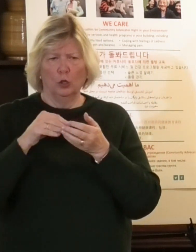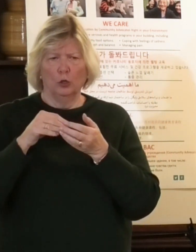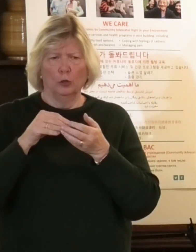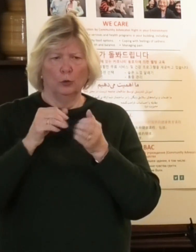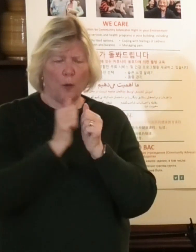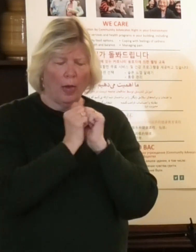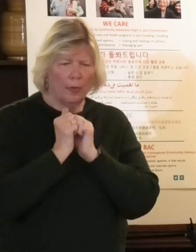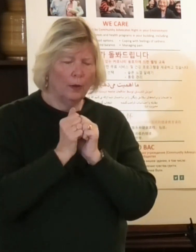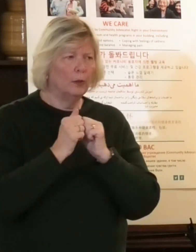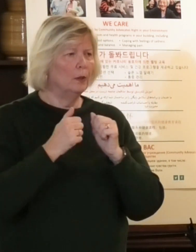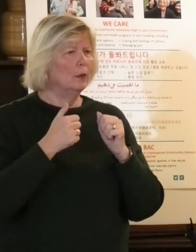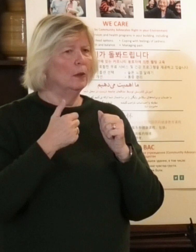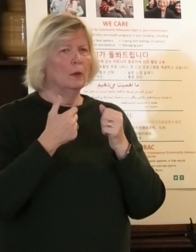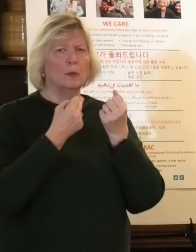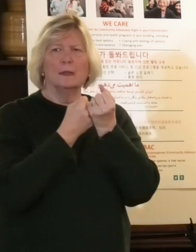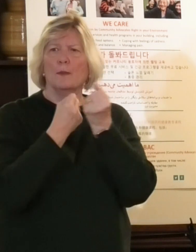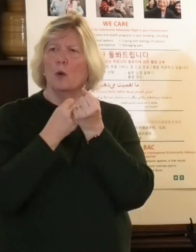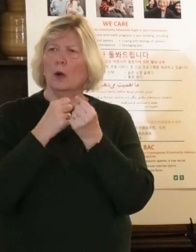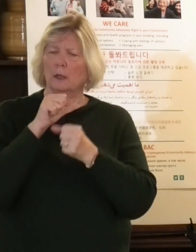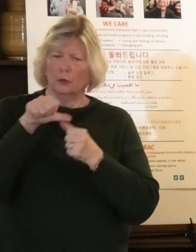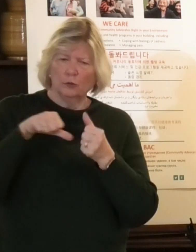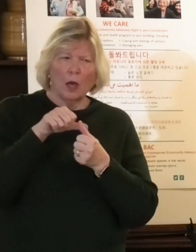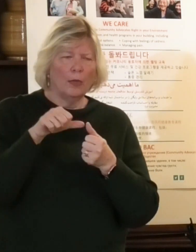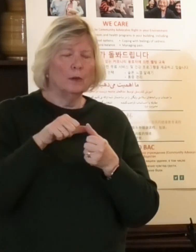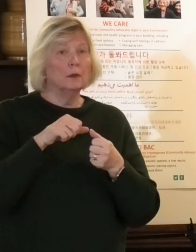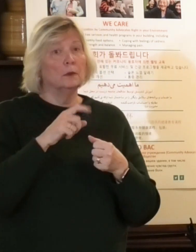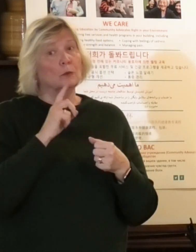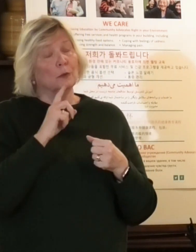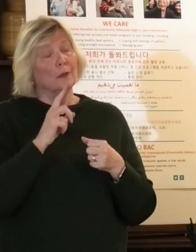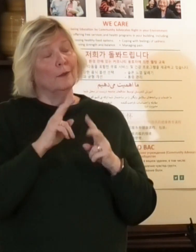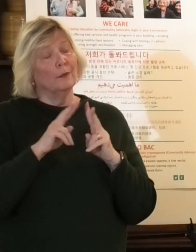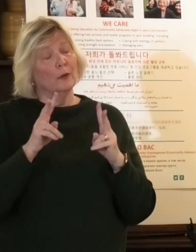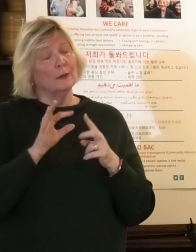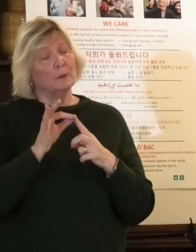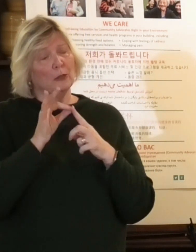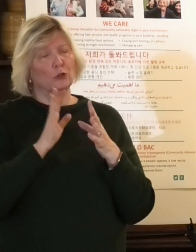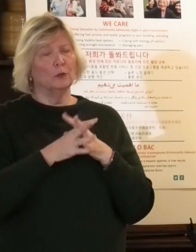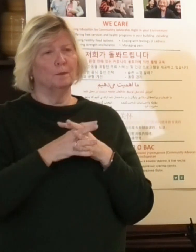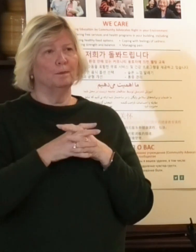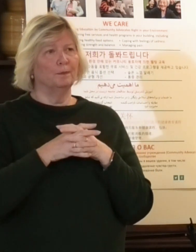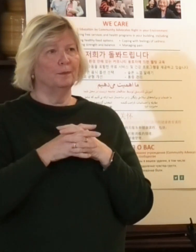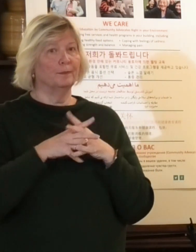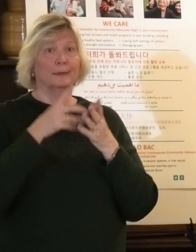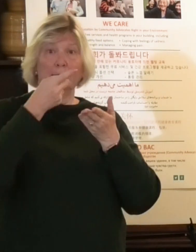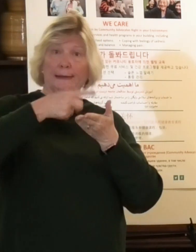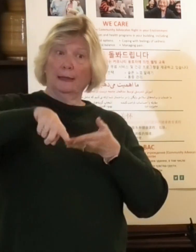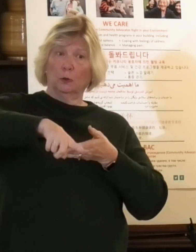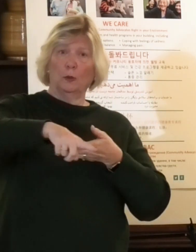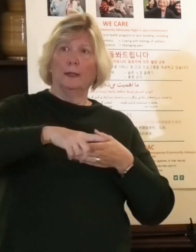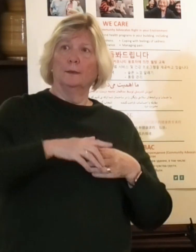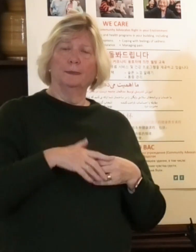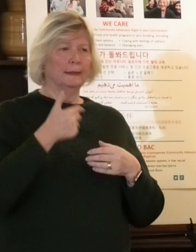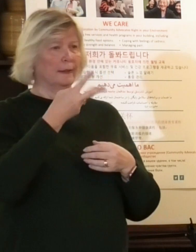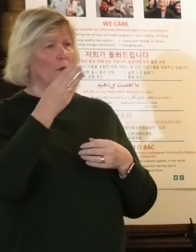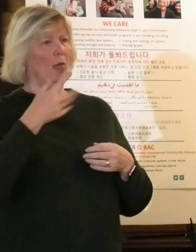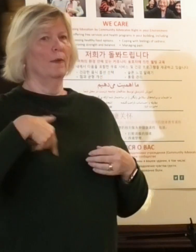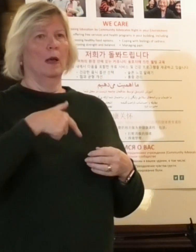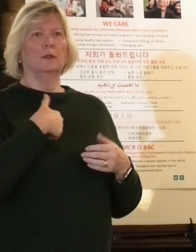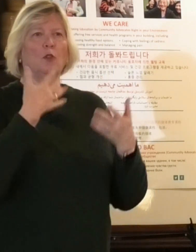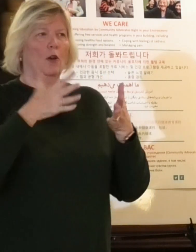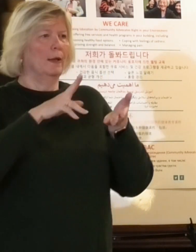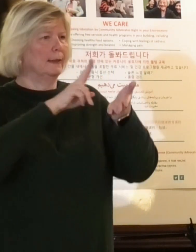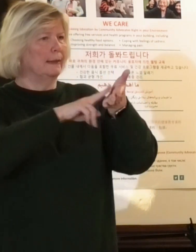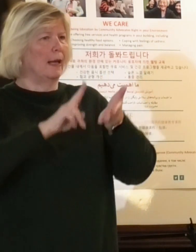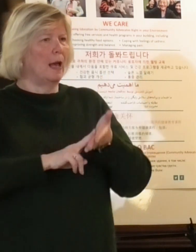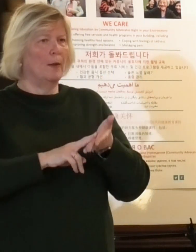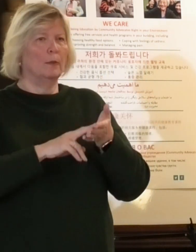other. It's really quite special. Next week, a number of us have already signed up